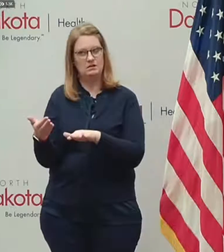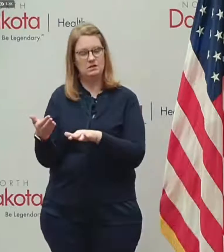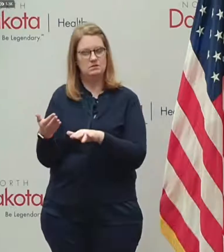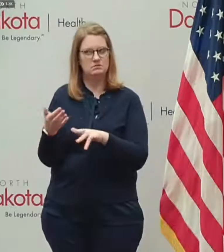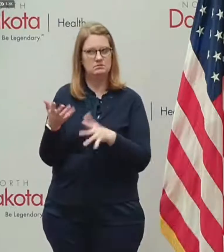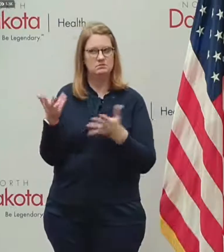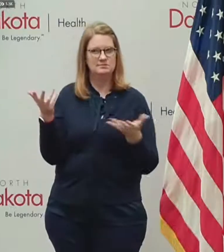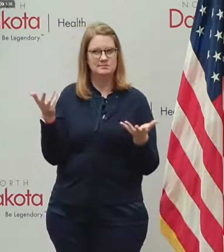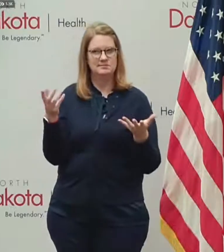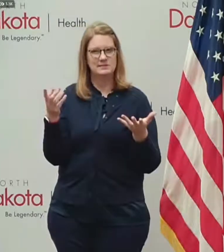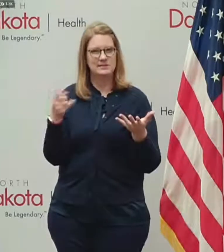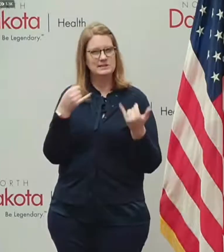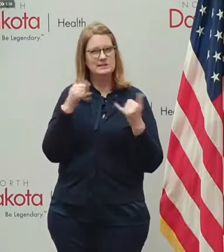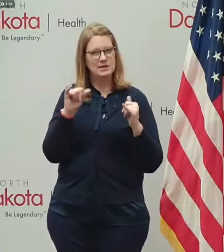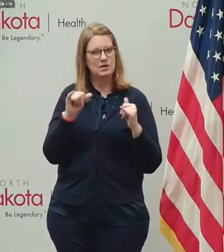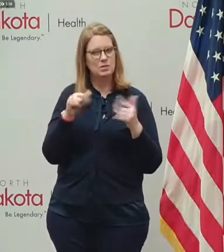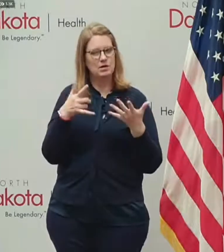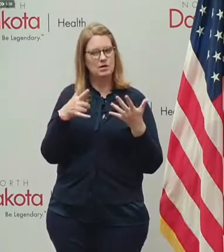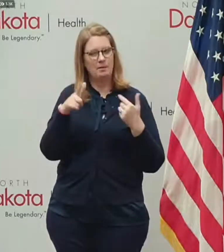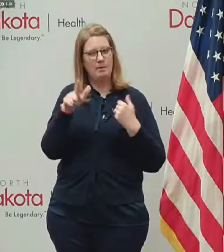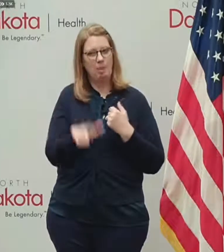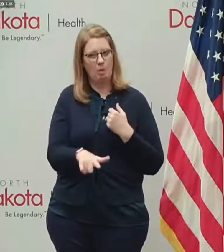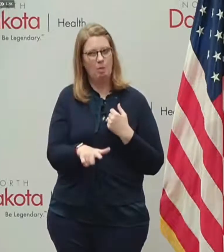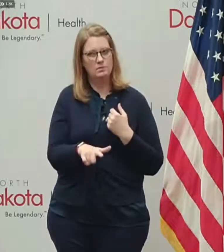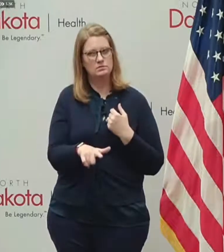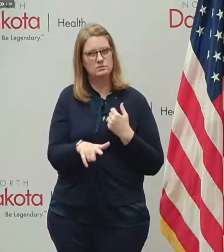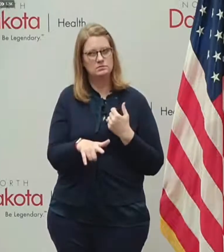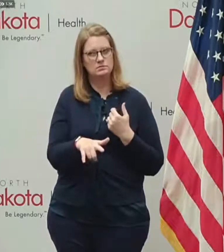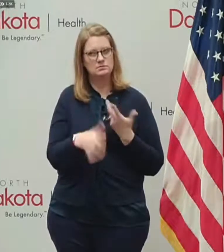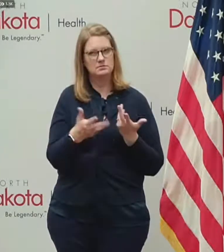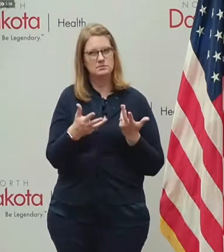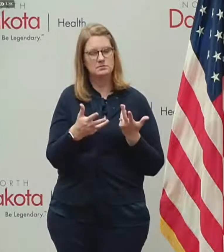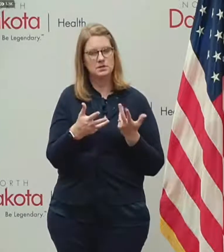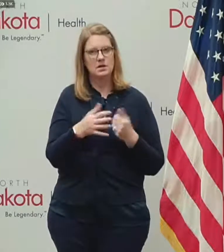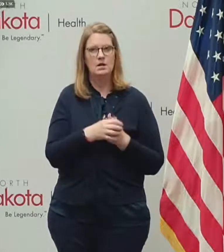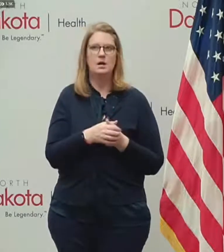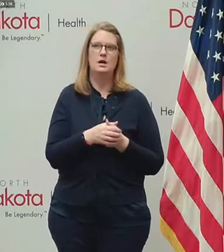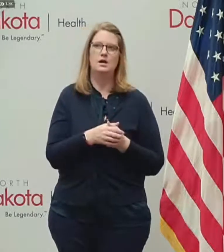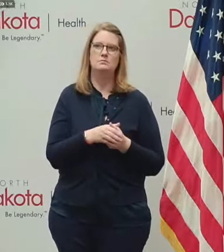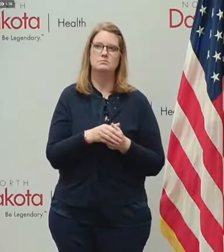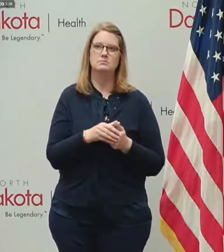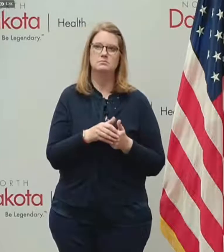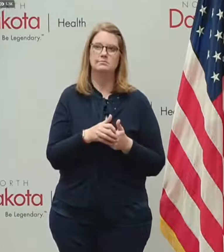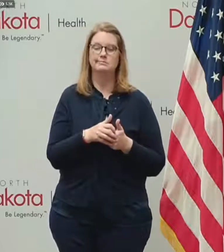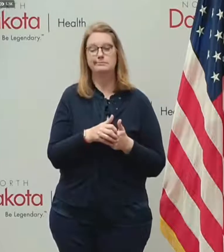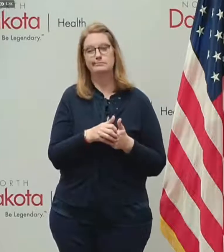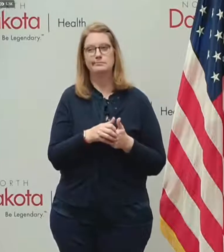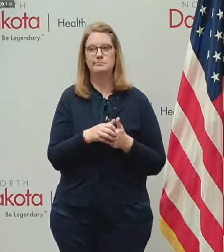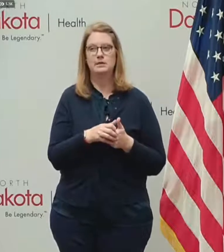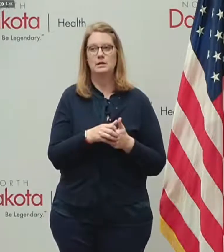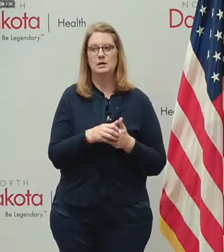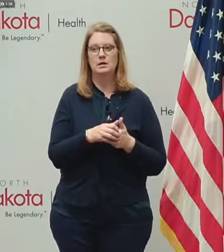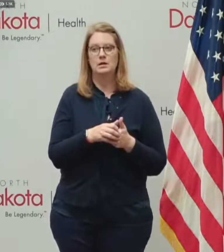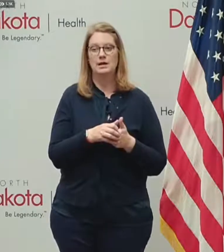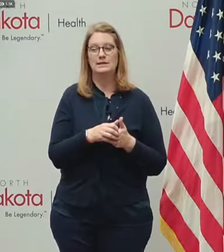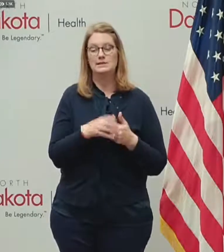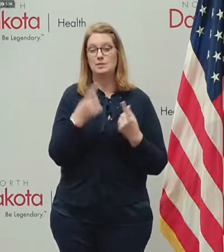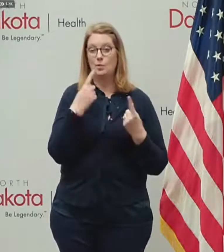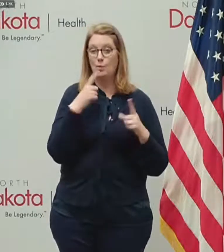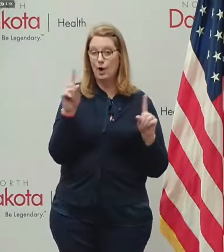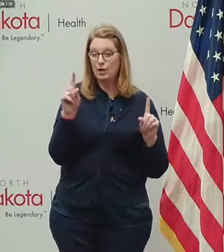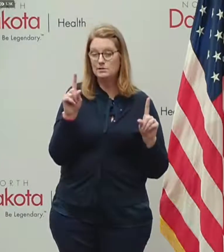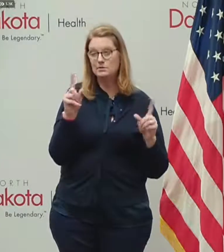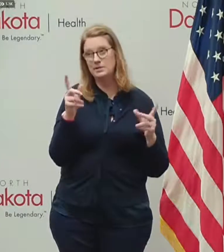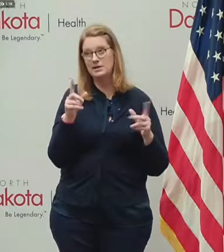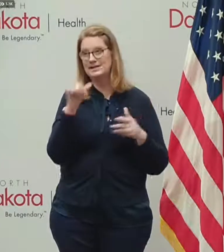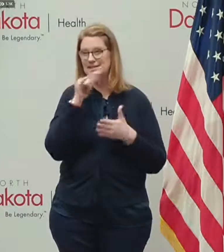we're still ranked among the lowest in fatalities. And so I think it has worked, but it's not a criticism of